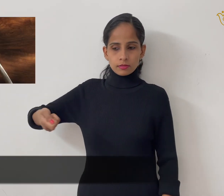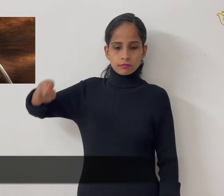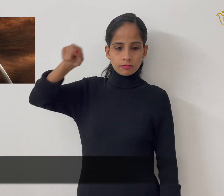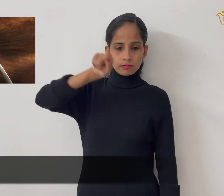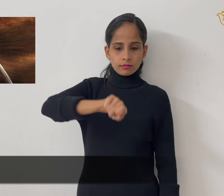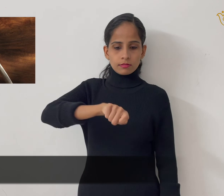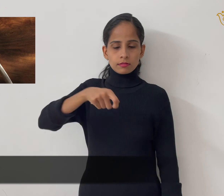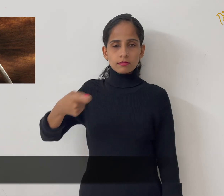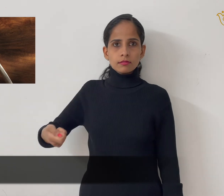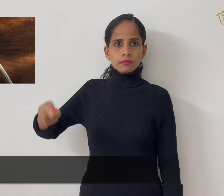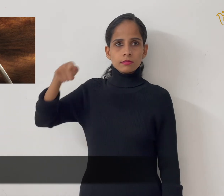ladle,